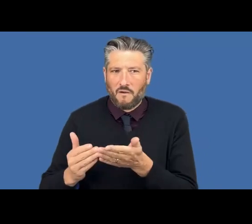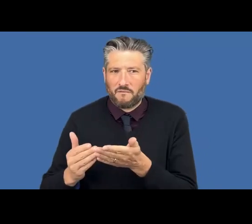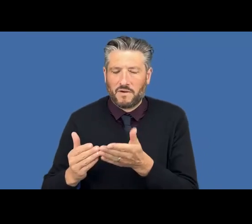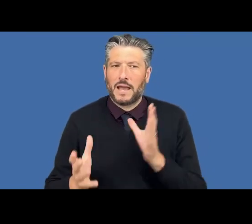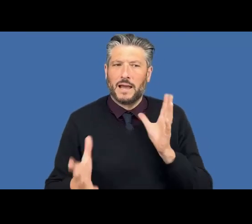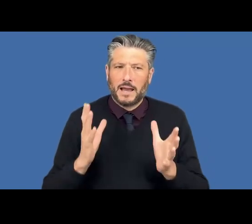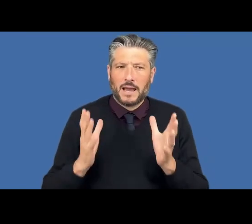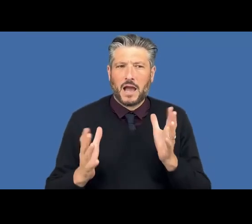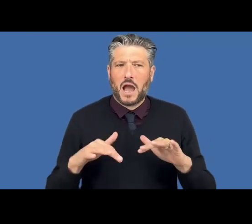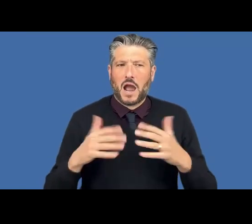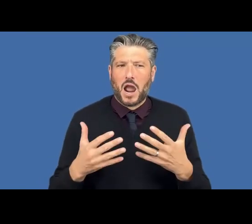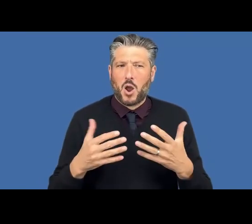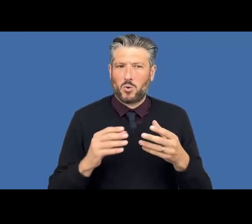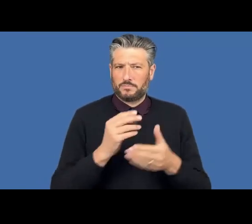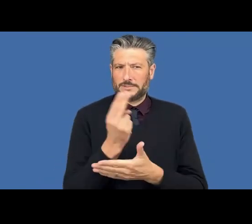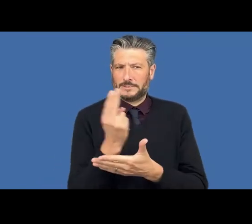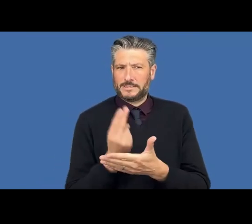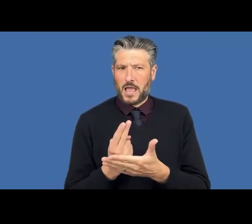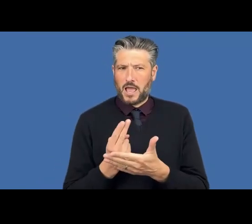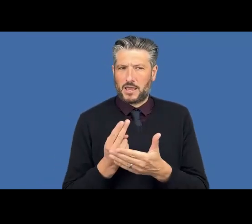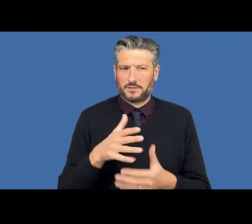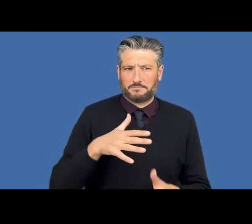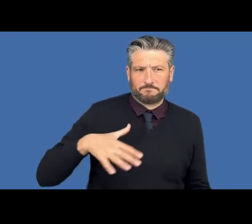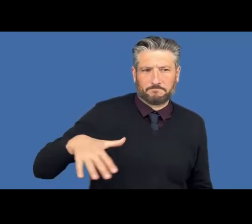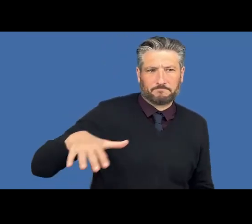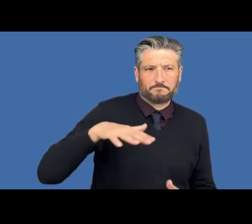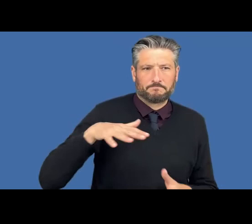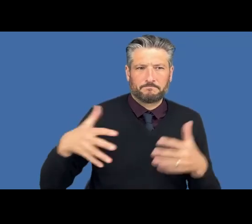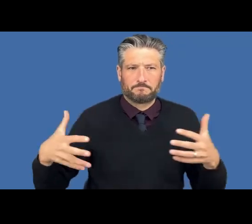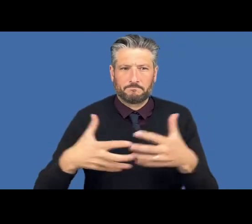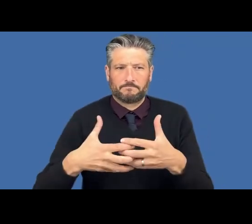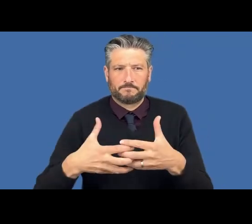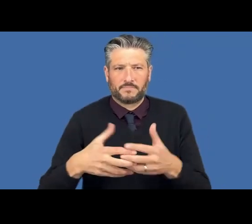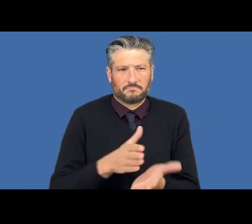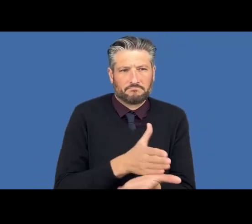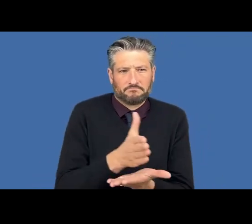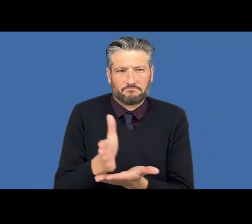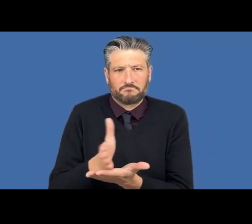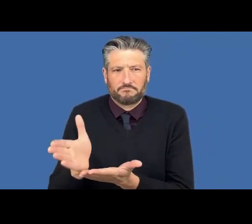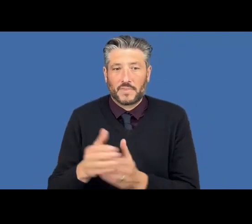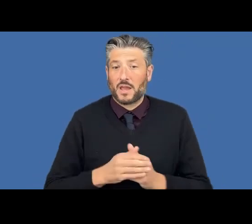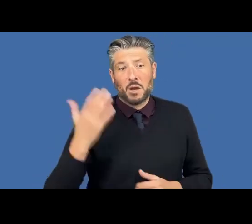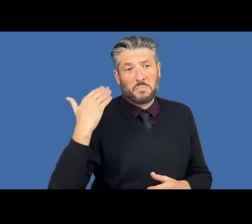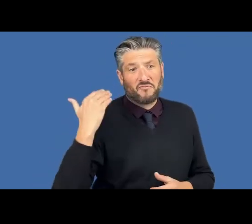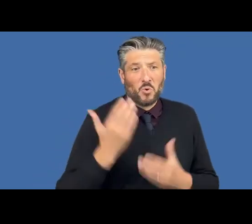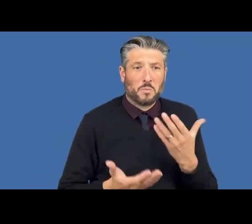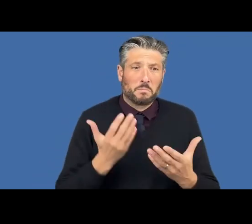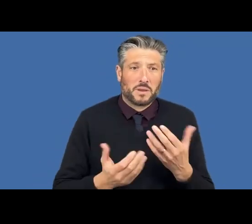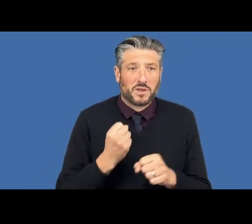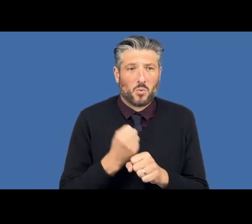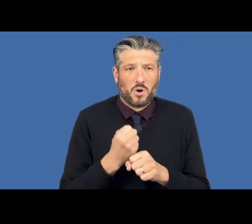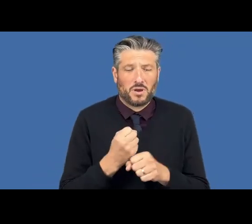mobility challenges to participate in and to do work that might have been more difficult before because of